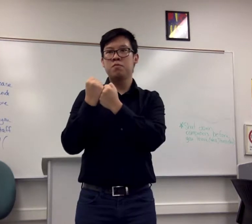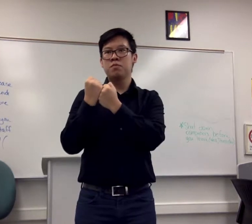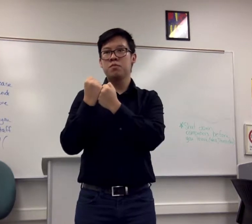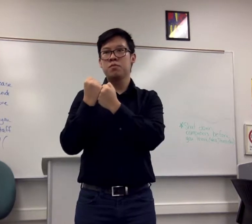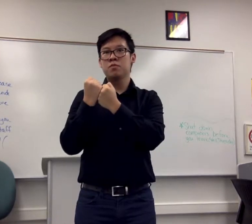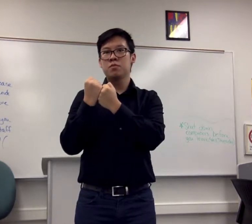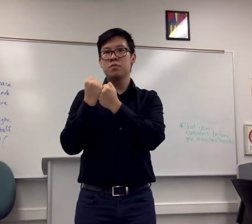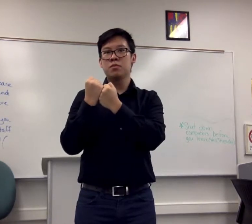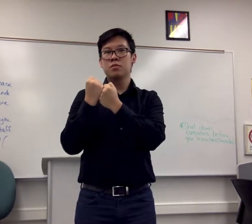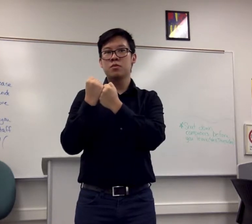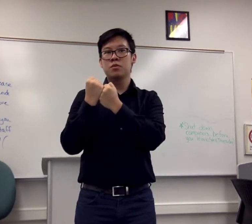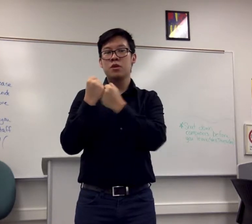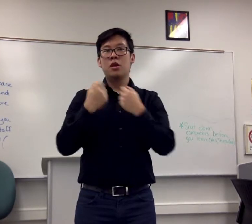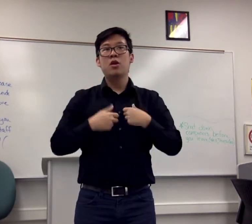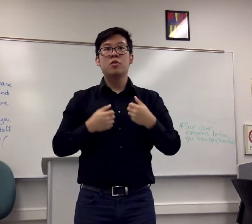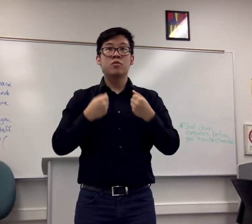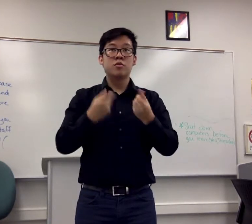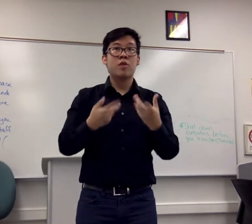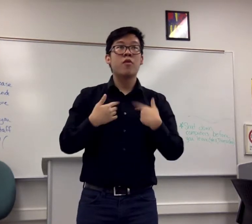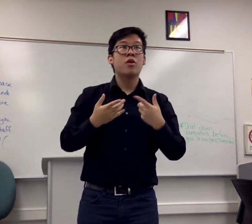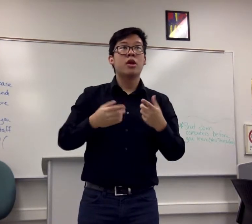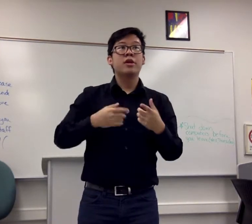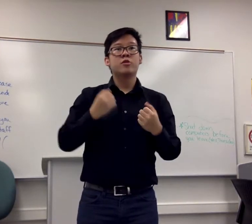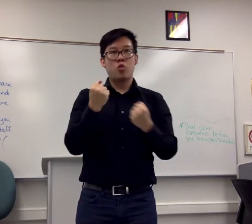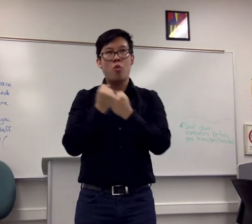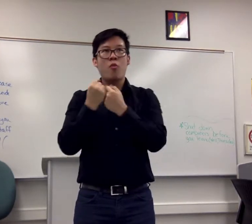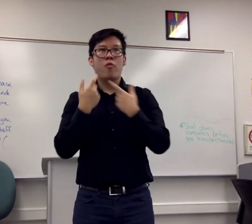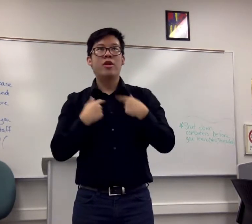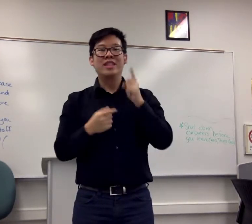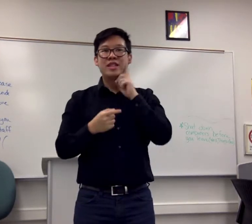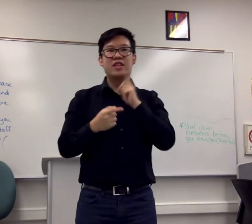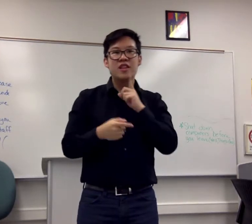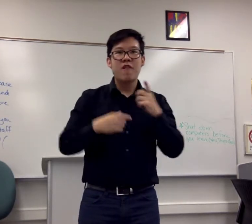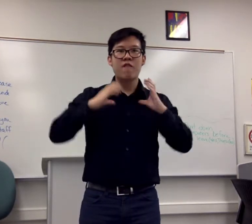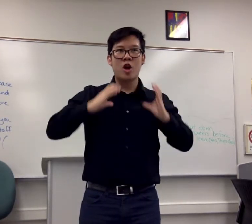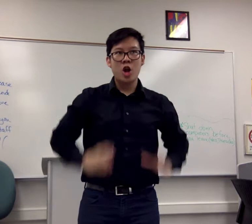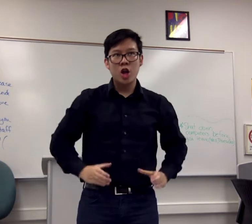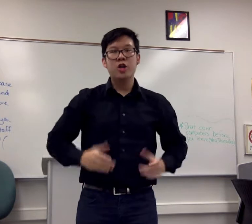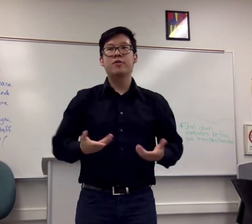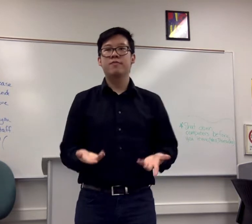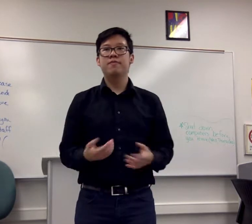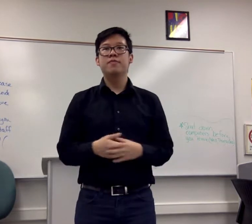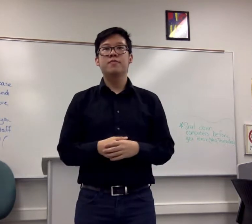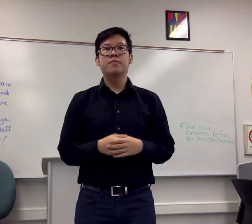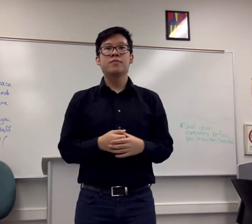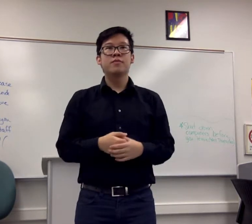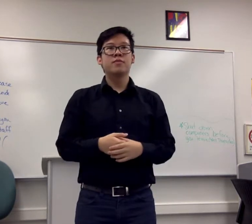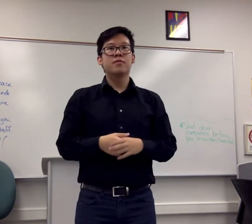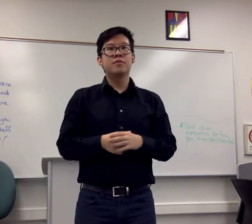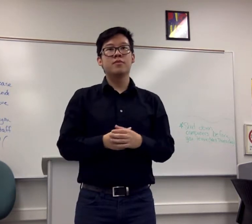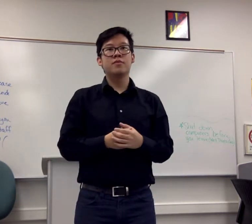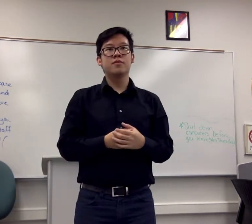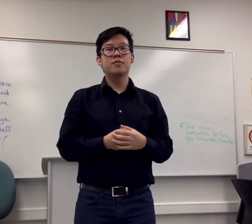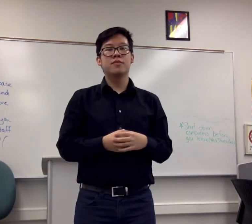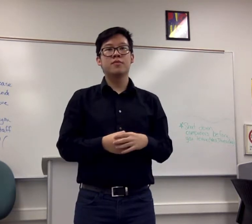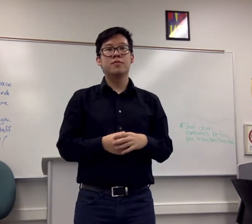deaf clients, because too many times they're not advocating for themselves, and so,